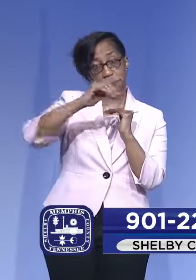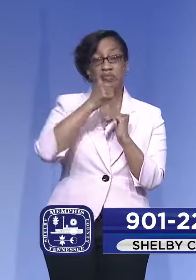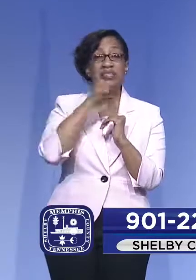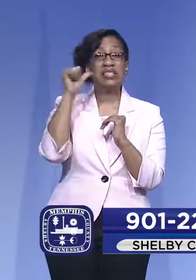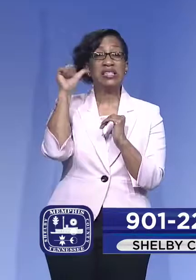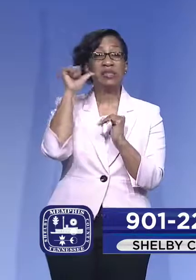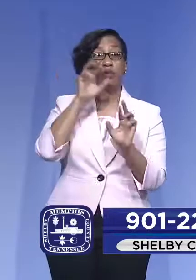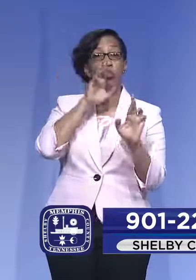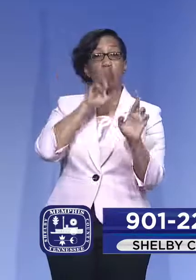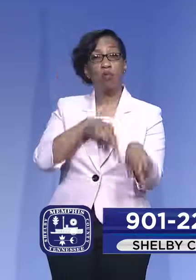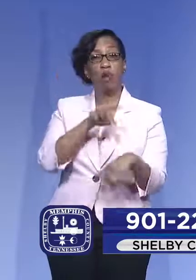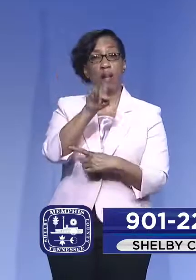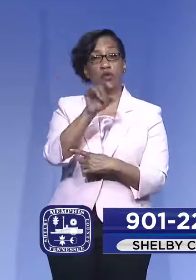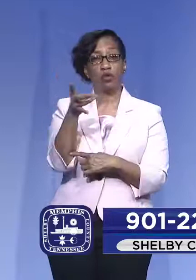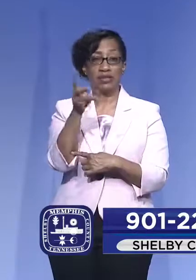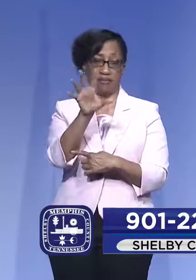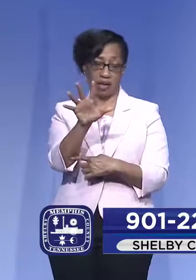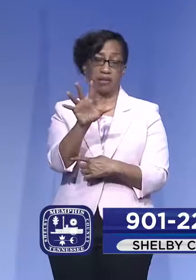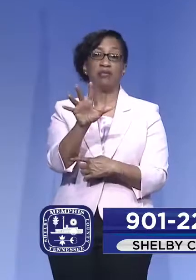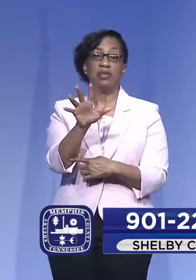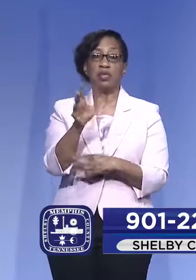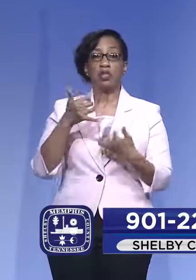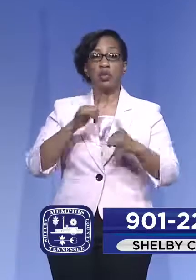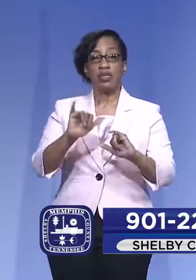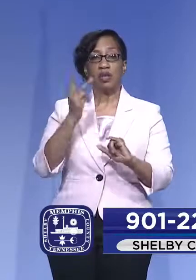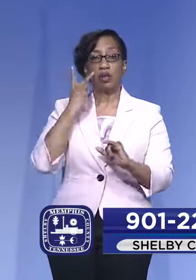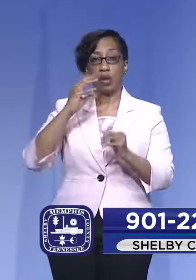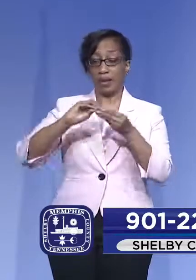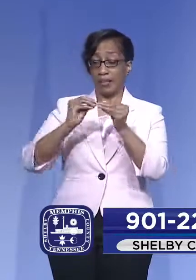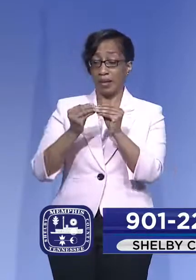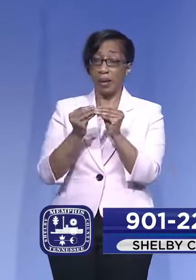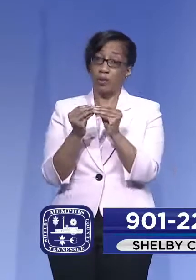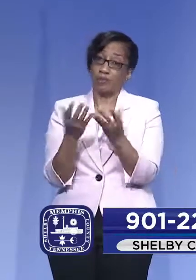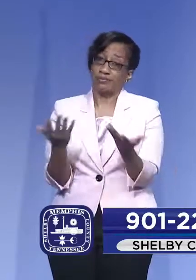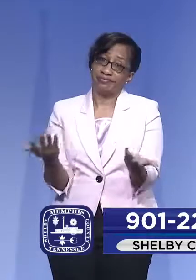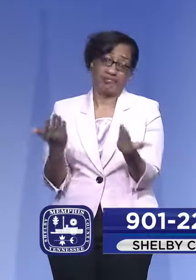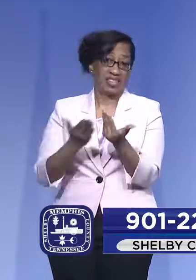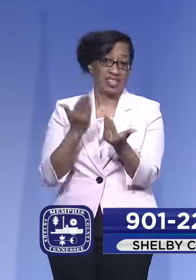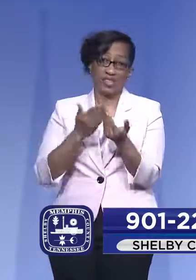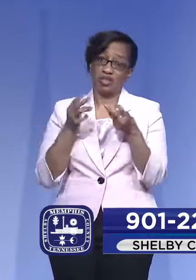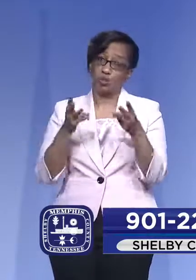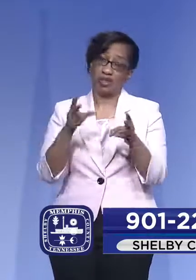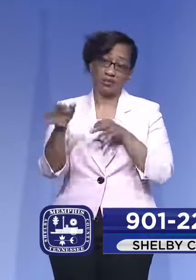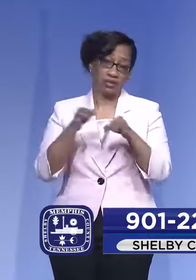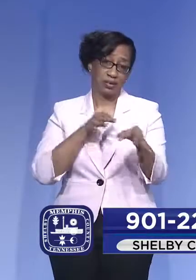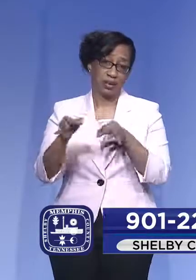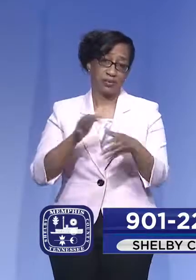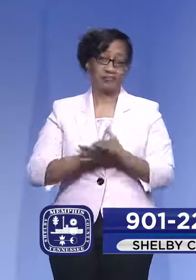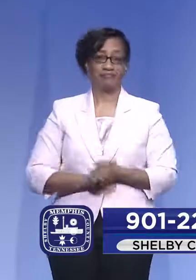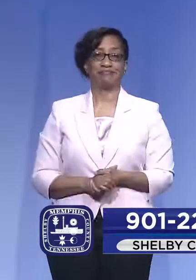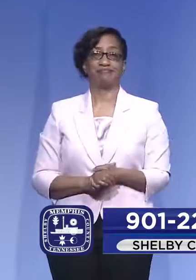So still watching the data. I guess that's the easiest way I could say it.